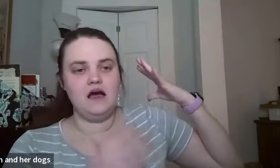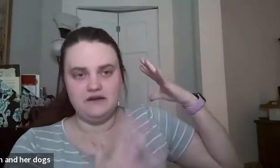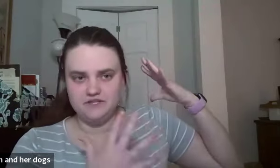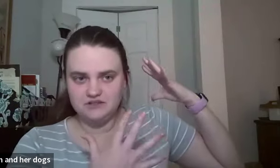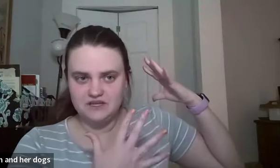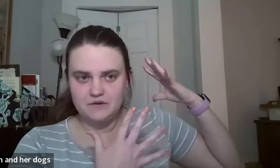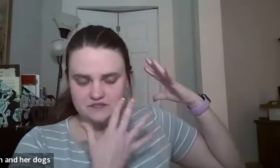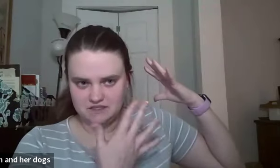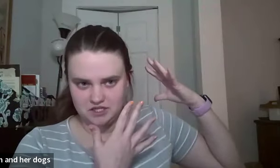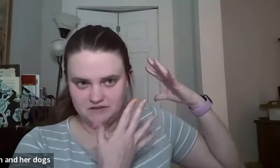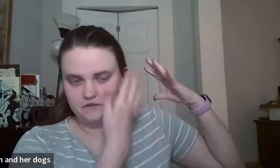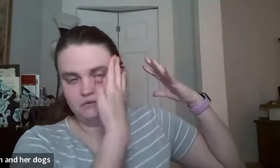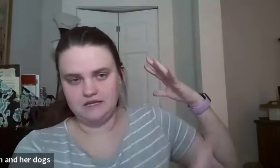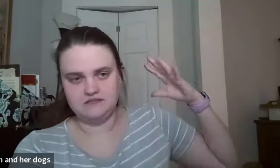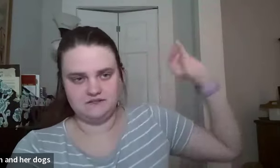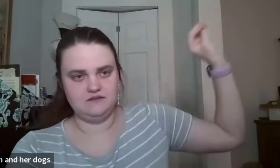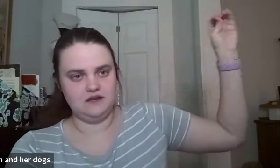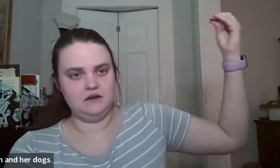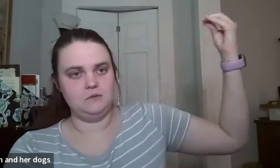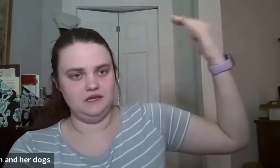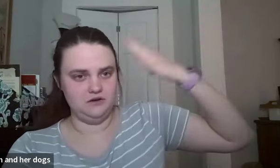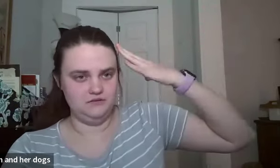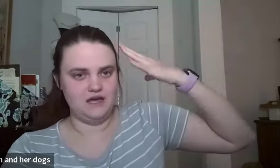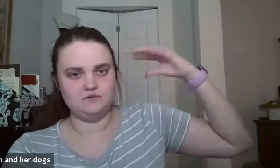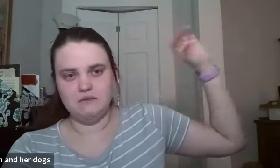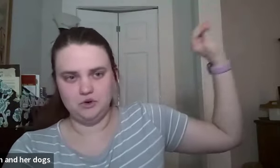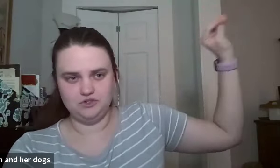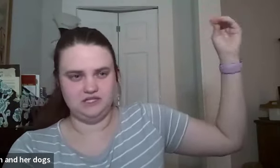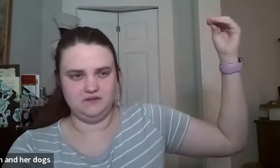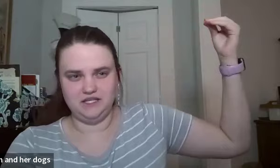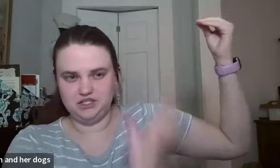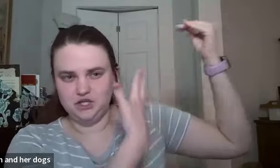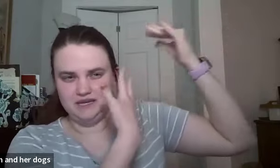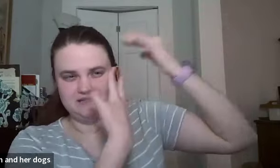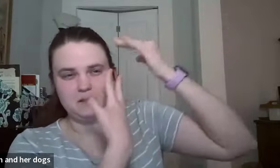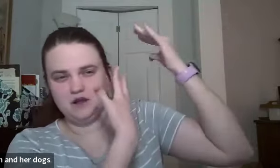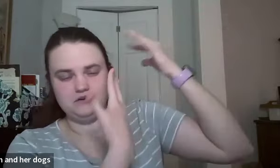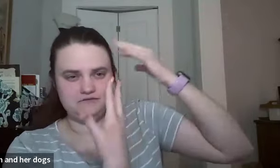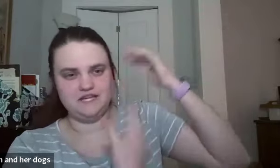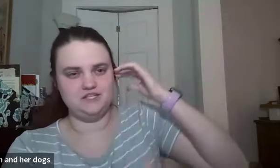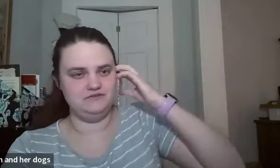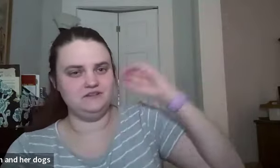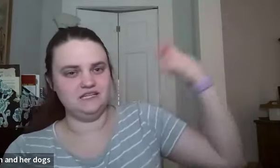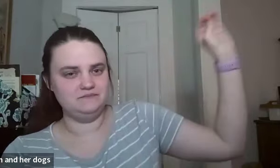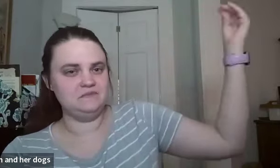I visually think about the sunshine, like the rays of sunlight coming in on you. That's what that motion of like showing it is coming on your face. You feel it.